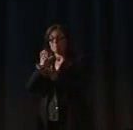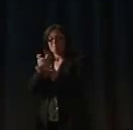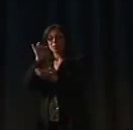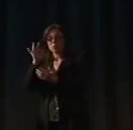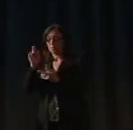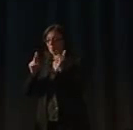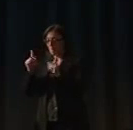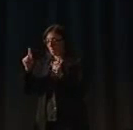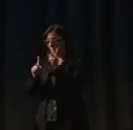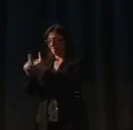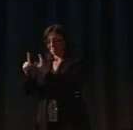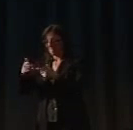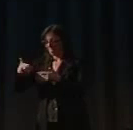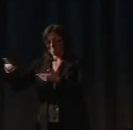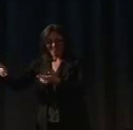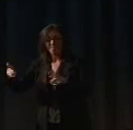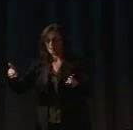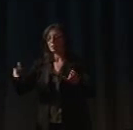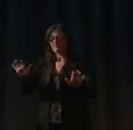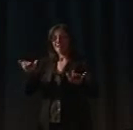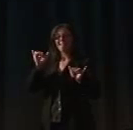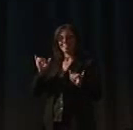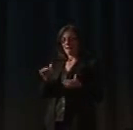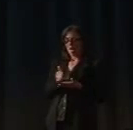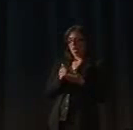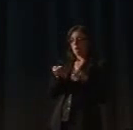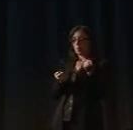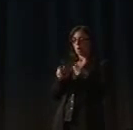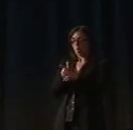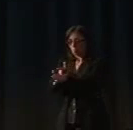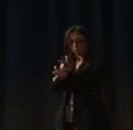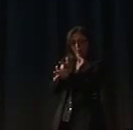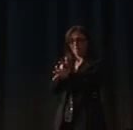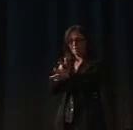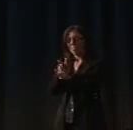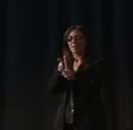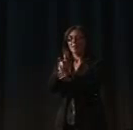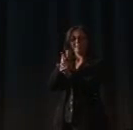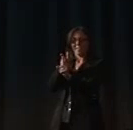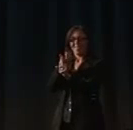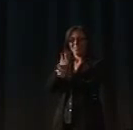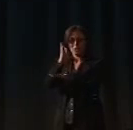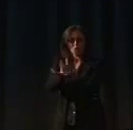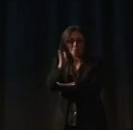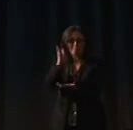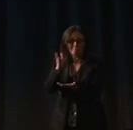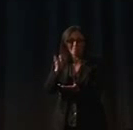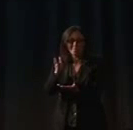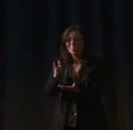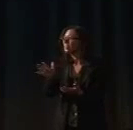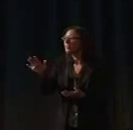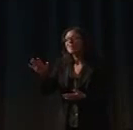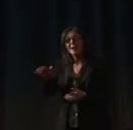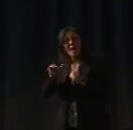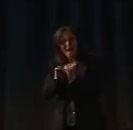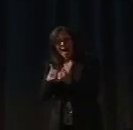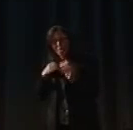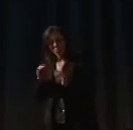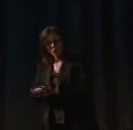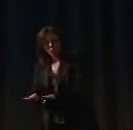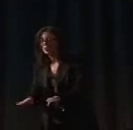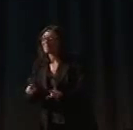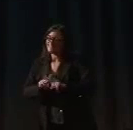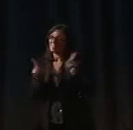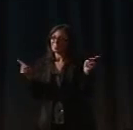a child to recognize a car, showing 1 million of pictures one at a time, saying this is a car, this is not a car, and so on.